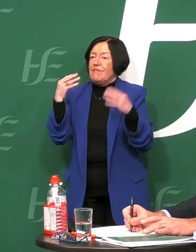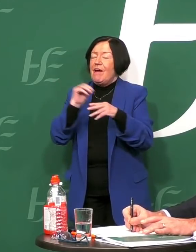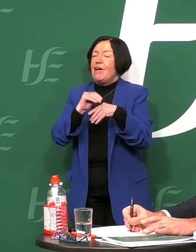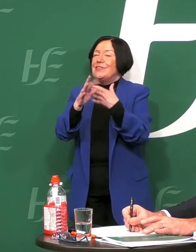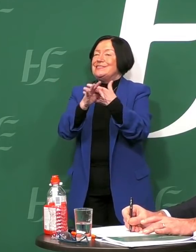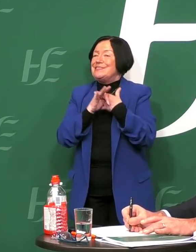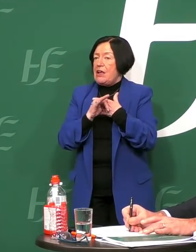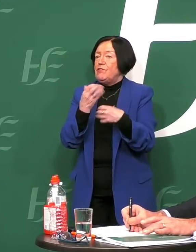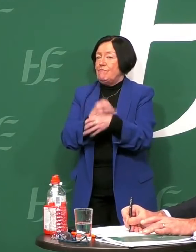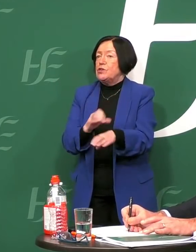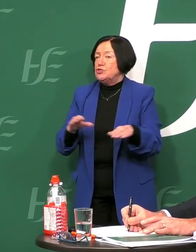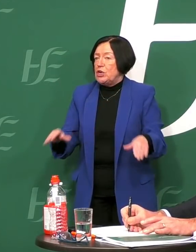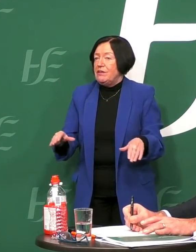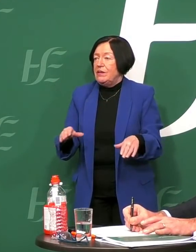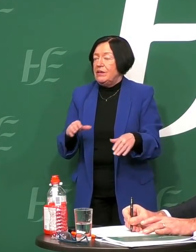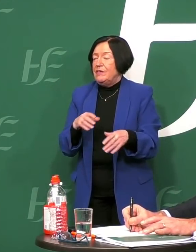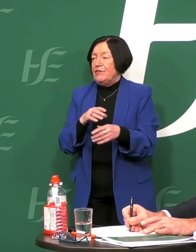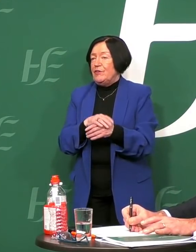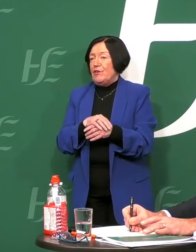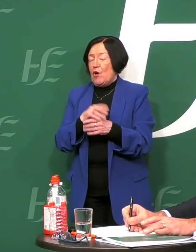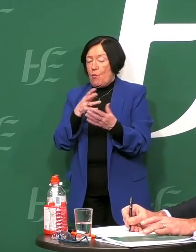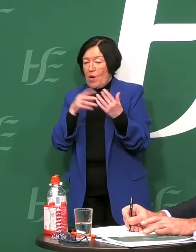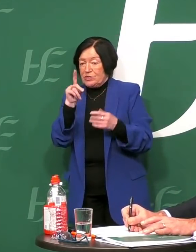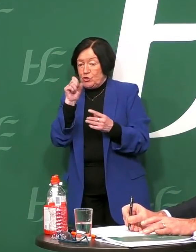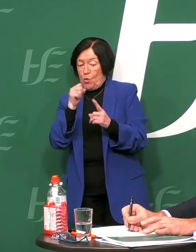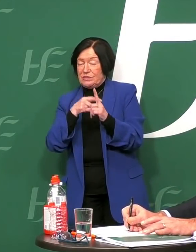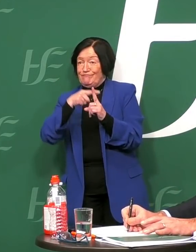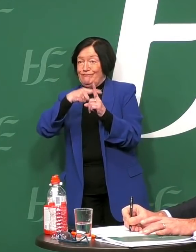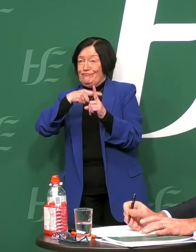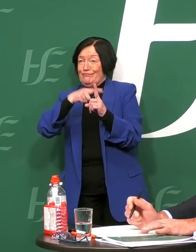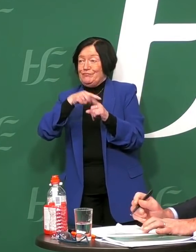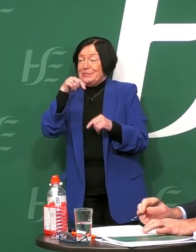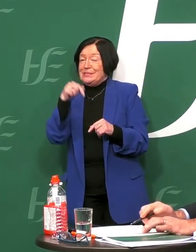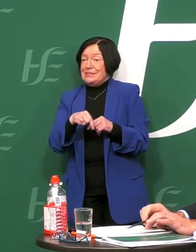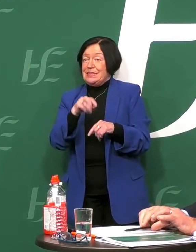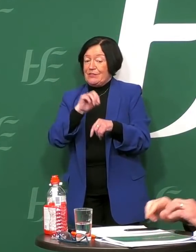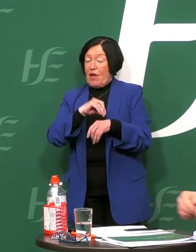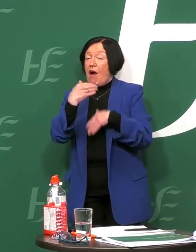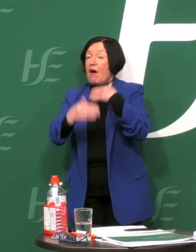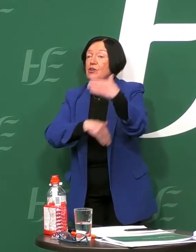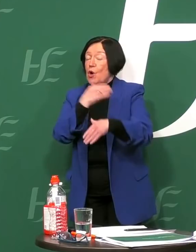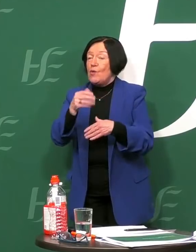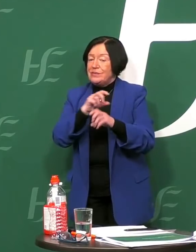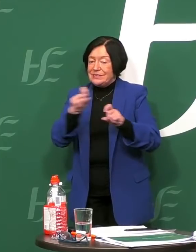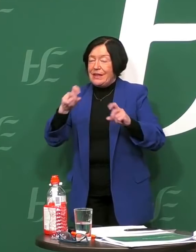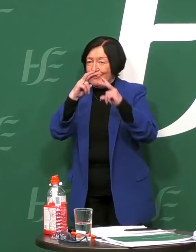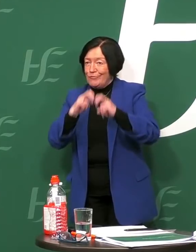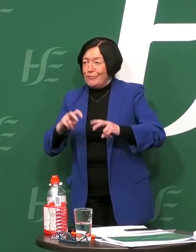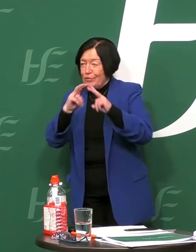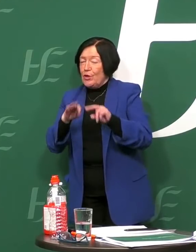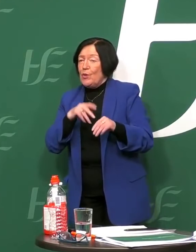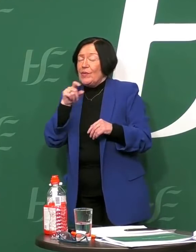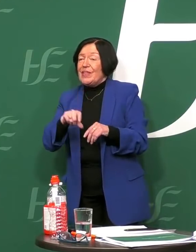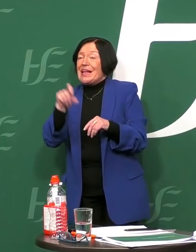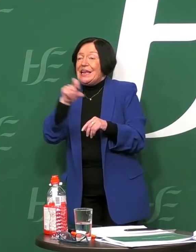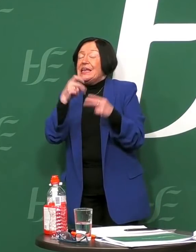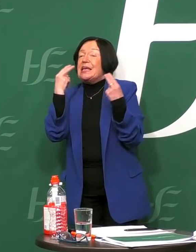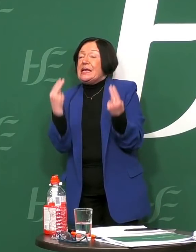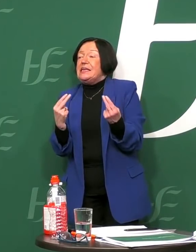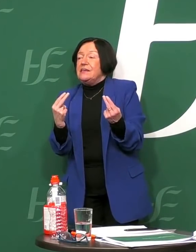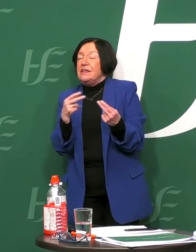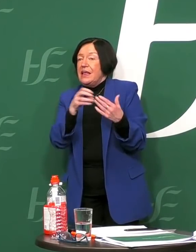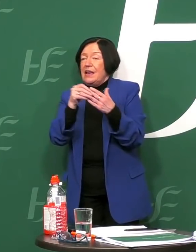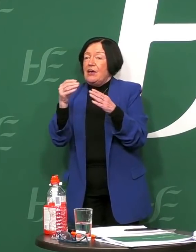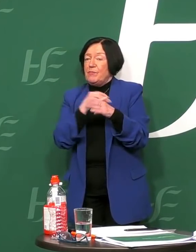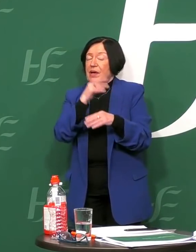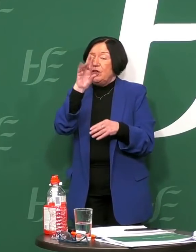safety for children and information on the dosing. So that's part of the work that's ongoing, and behind the meeting with clinical leads today and led by